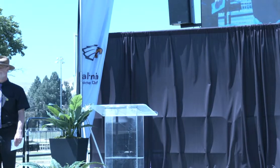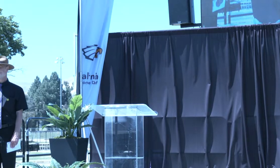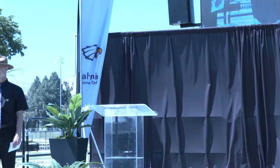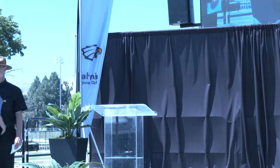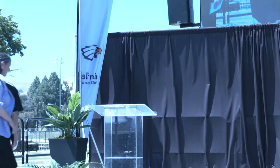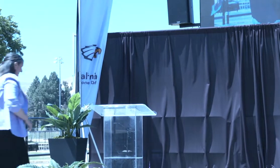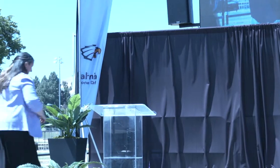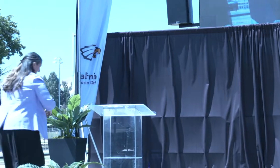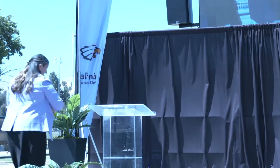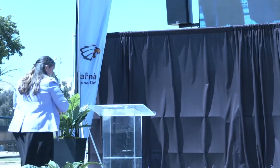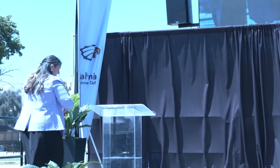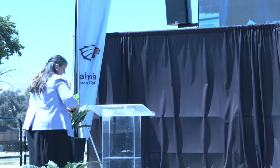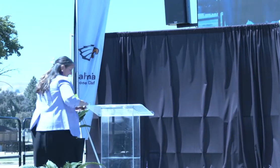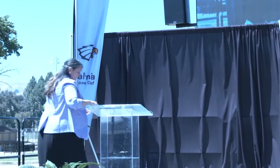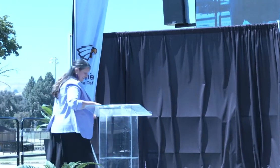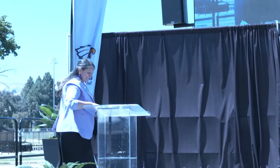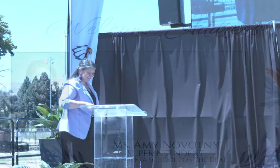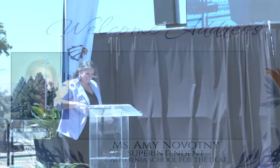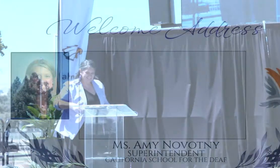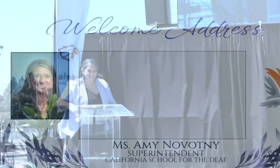And thank you, Frank.